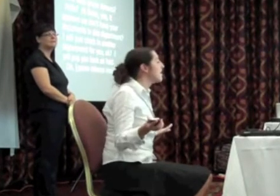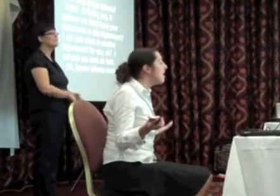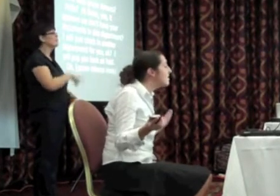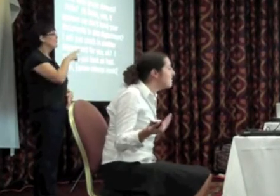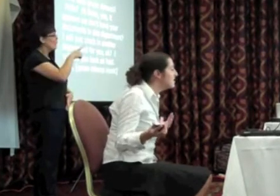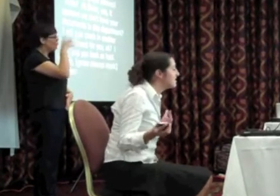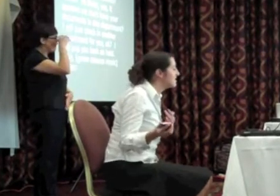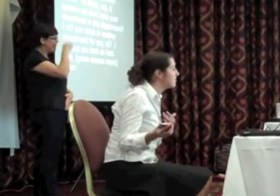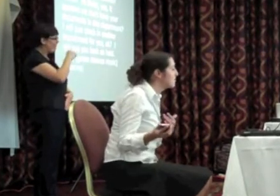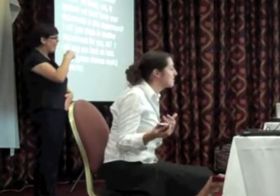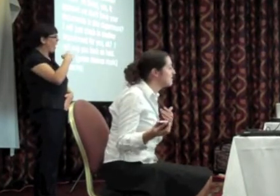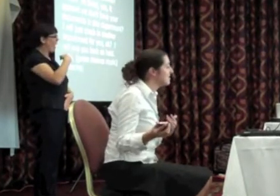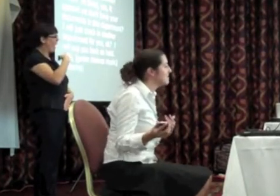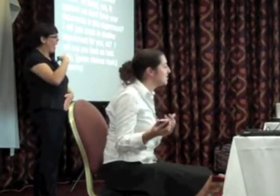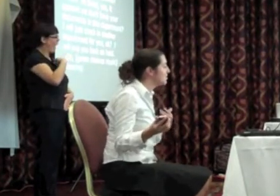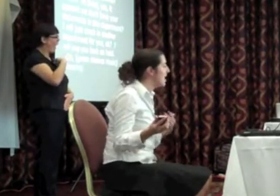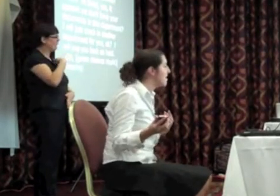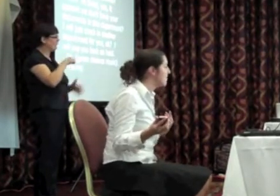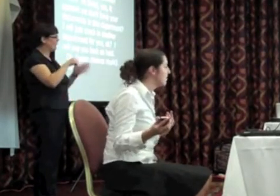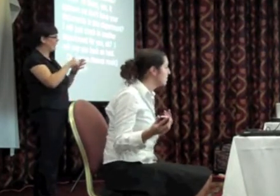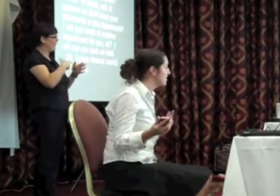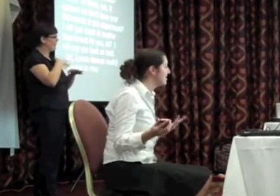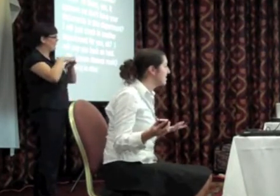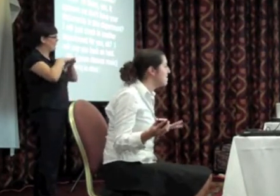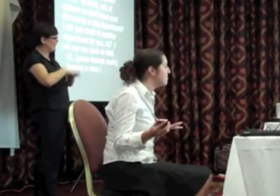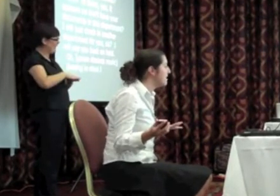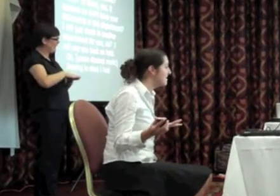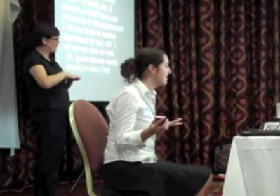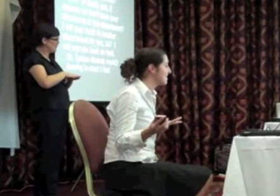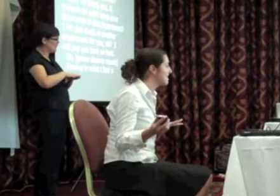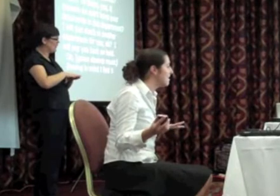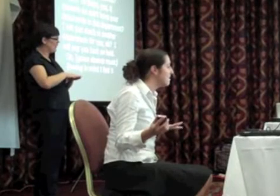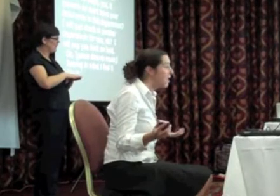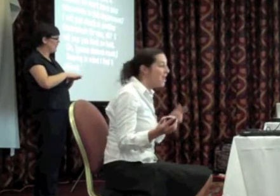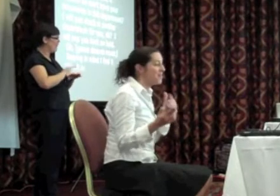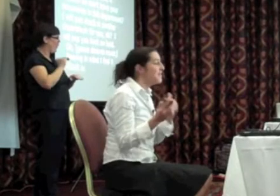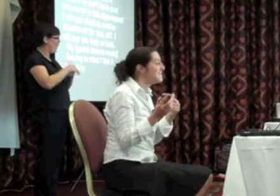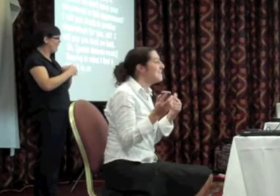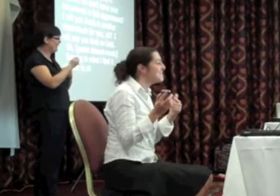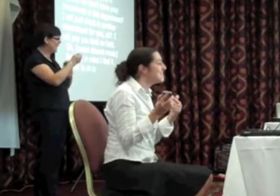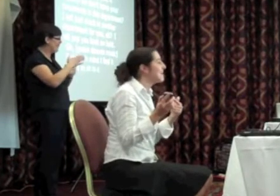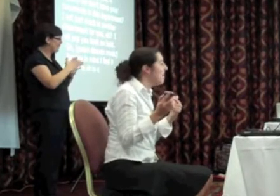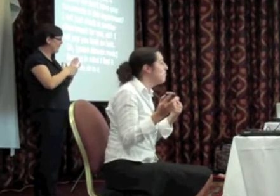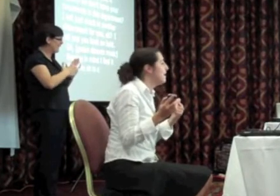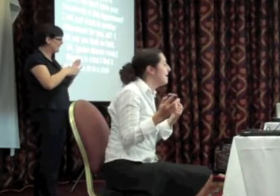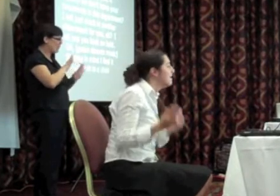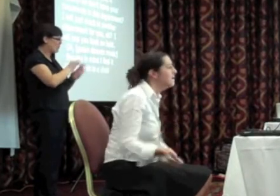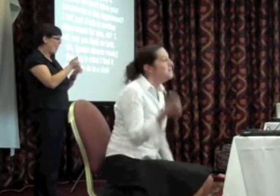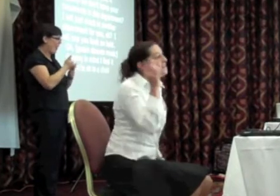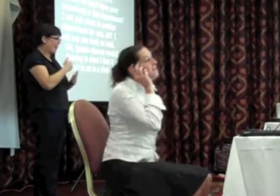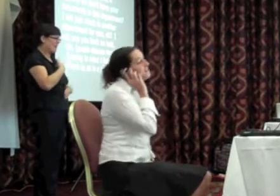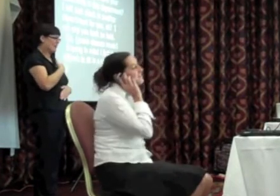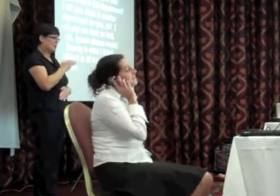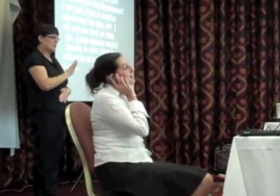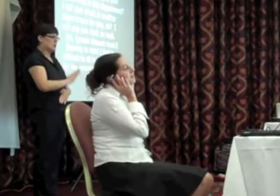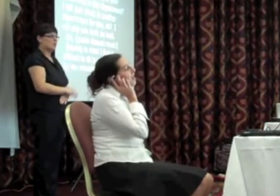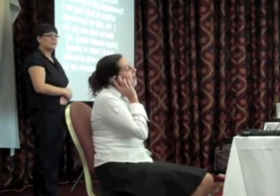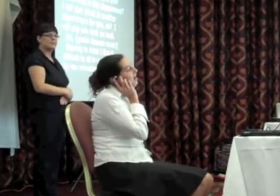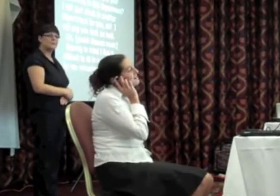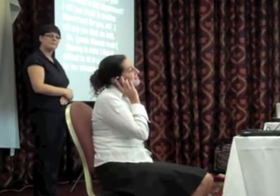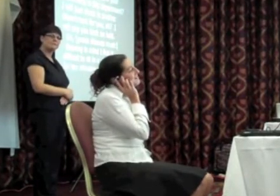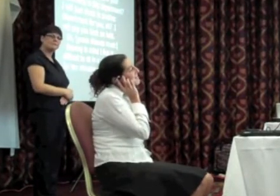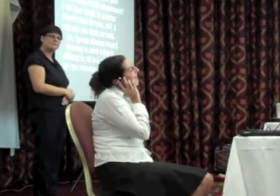Bearing in mind that I find it difficult to sit in a chair for longer than 10 minutes at a time, this isn't helping.